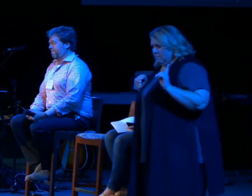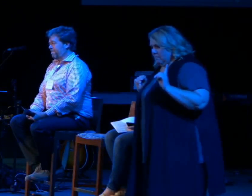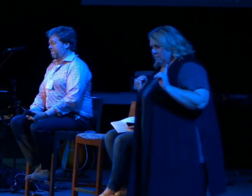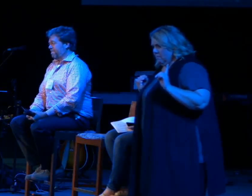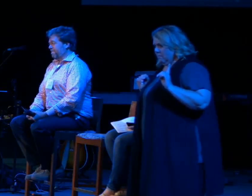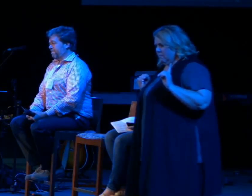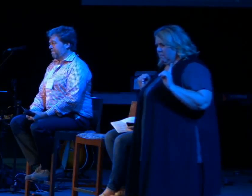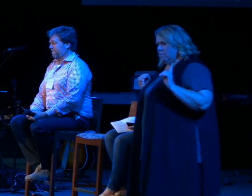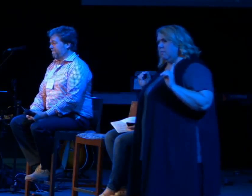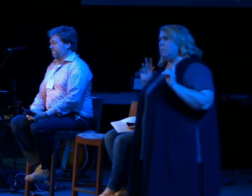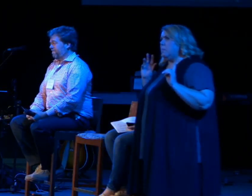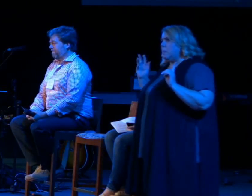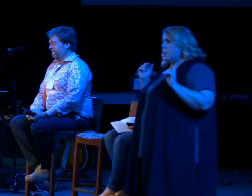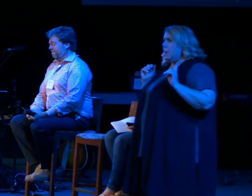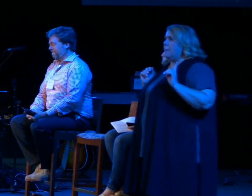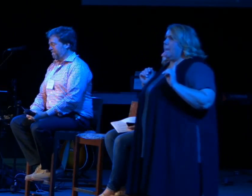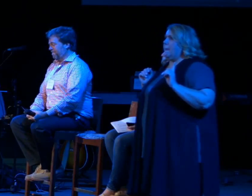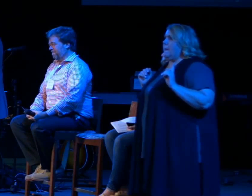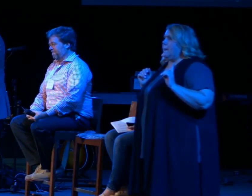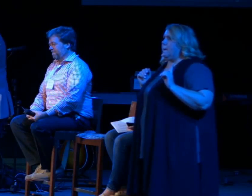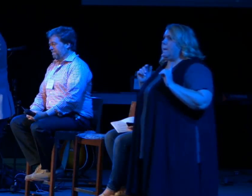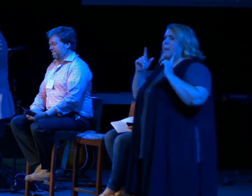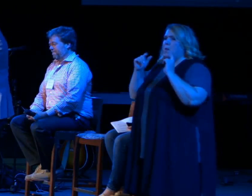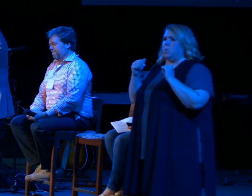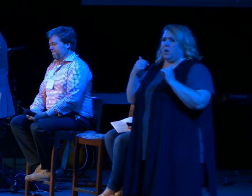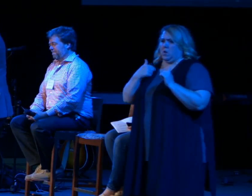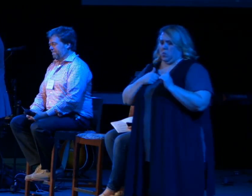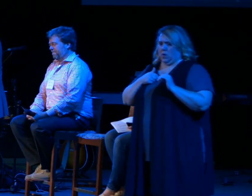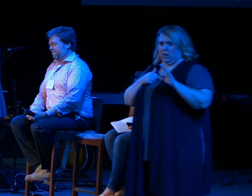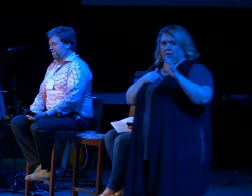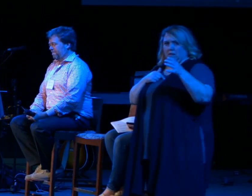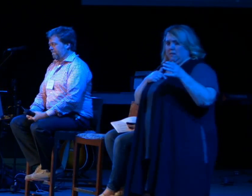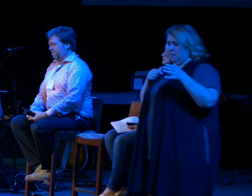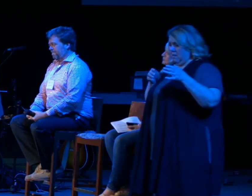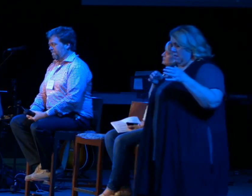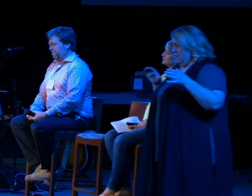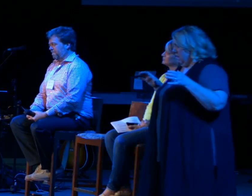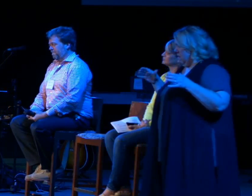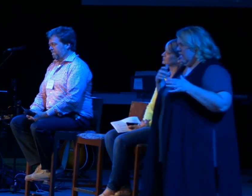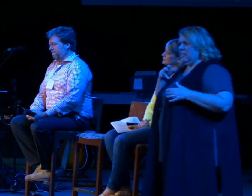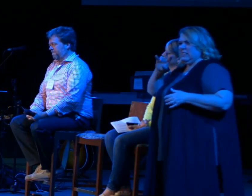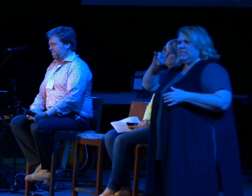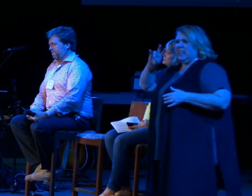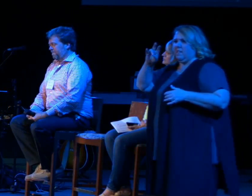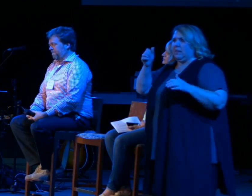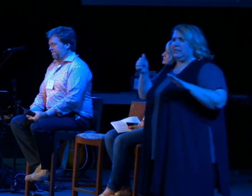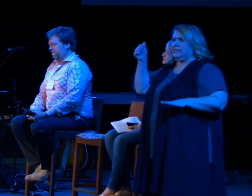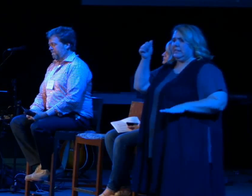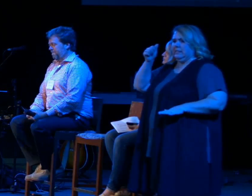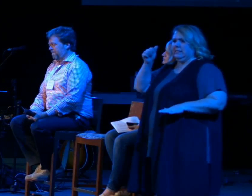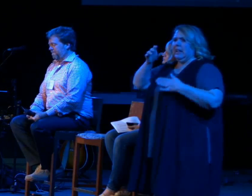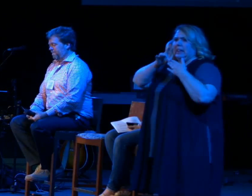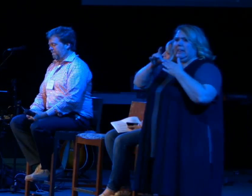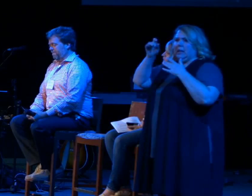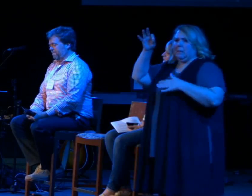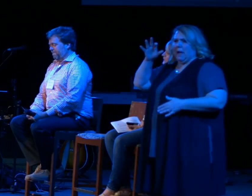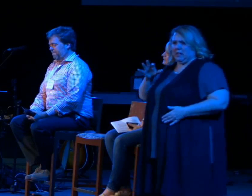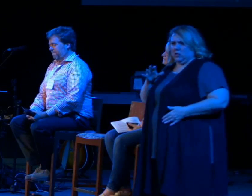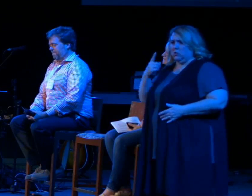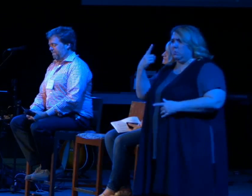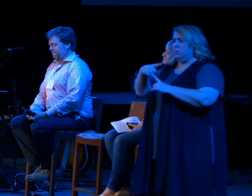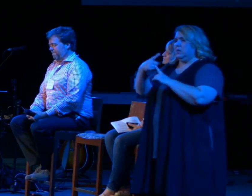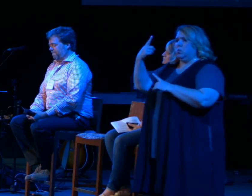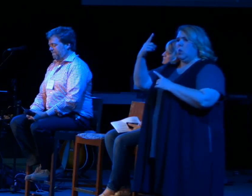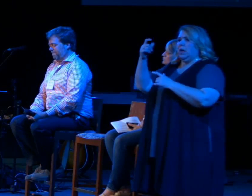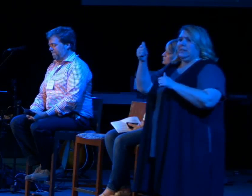And somehow, in the same, when we get together in a room, there's 7 lead pastors and a senior